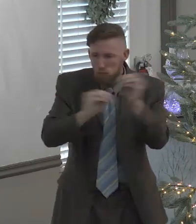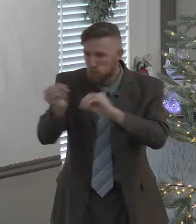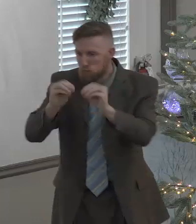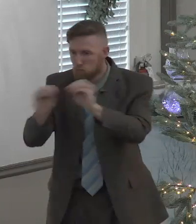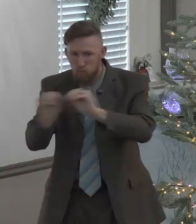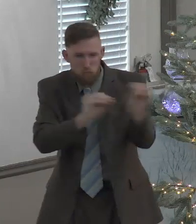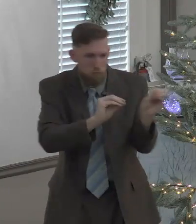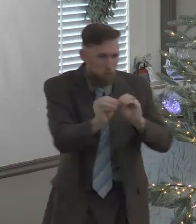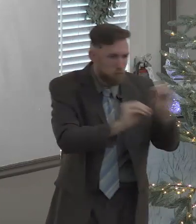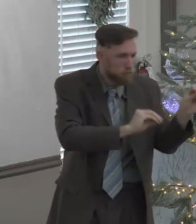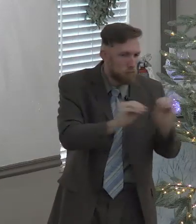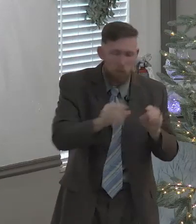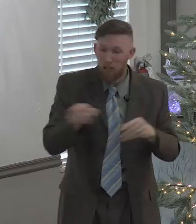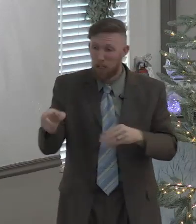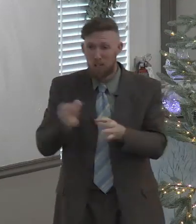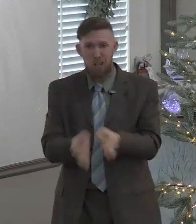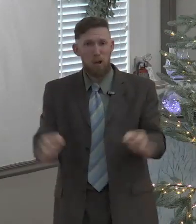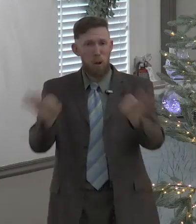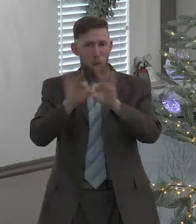for worship.